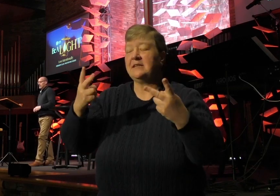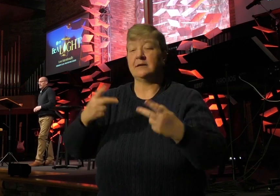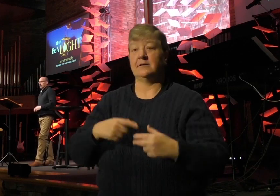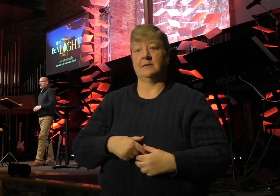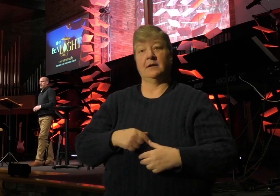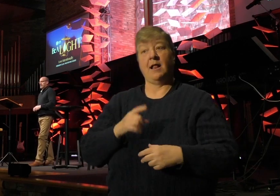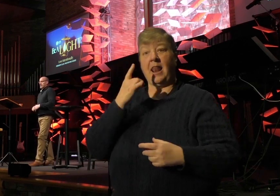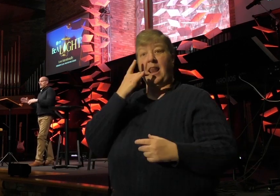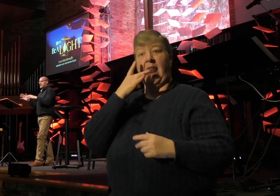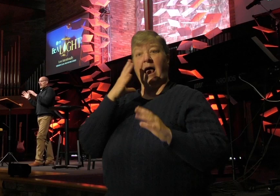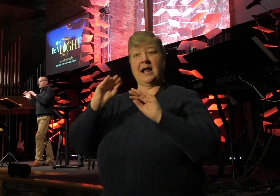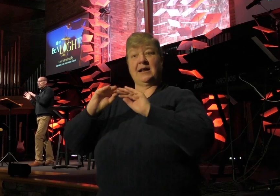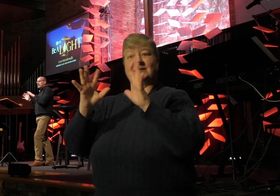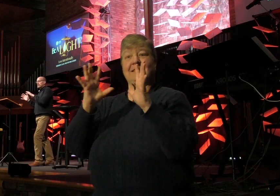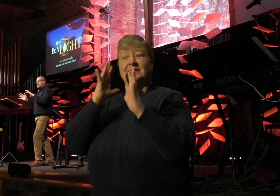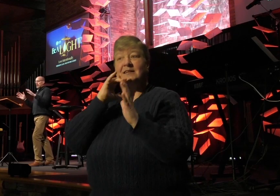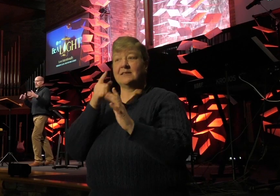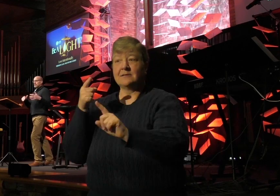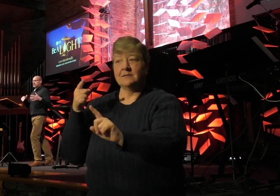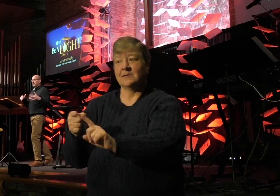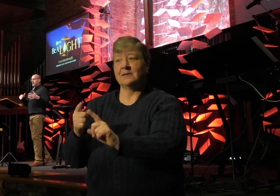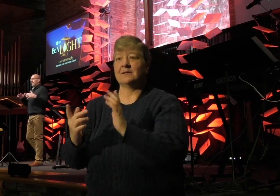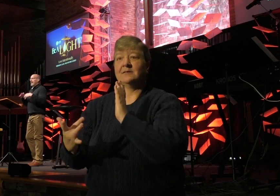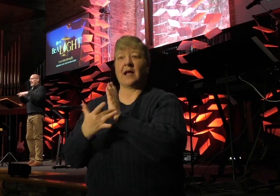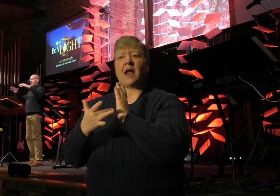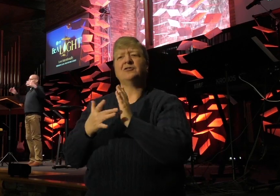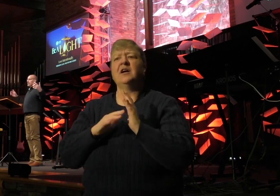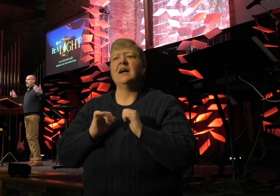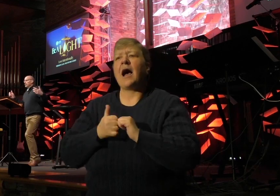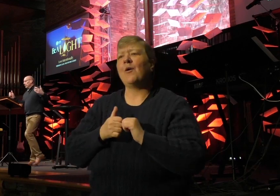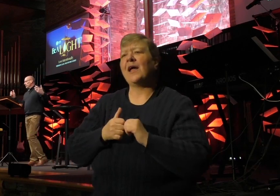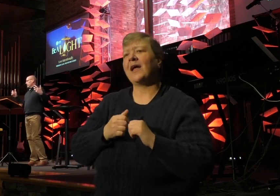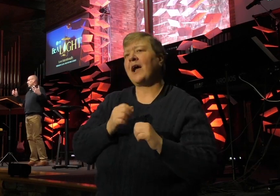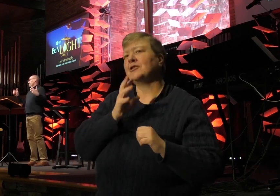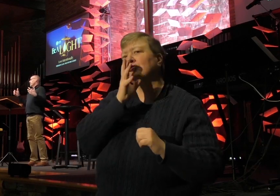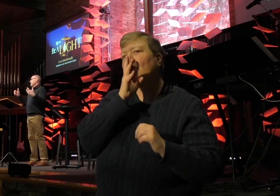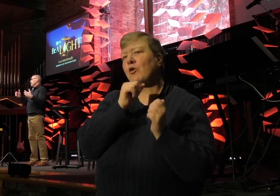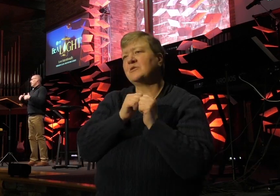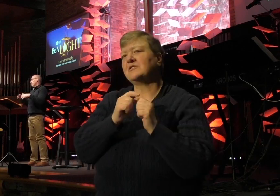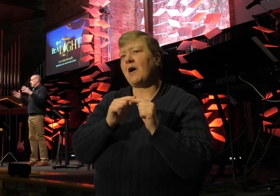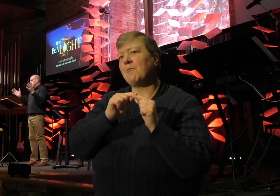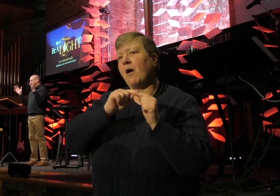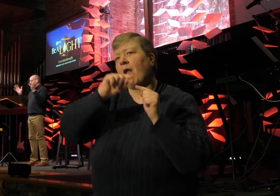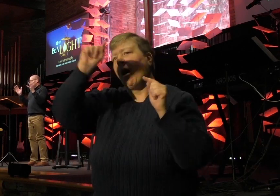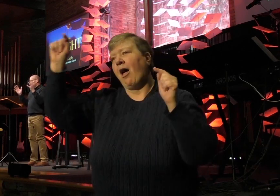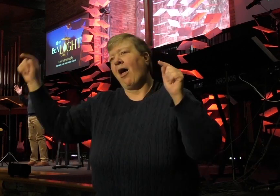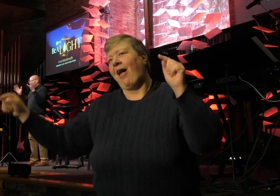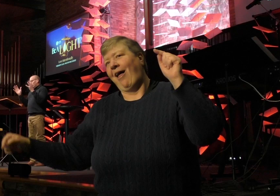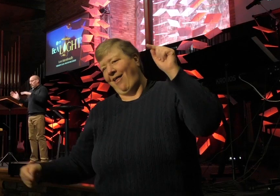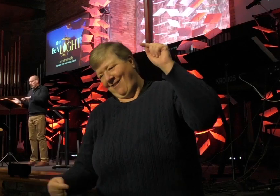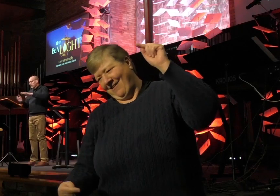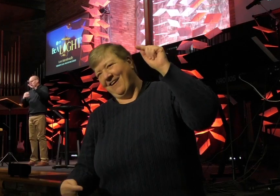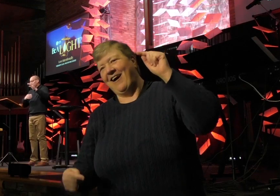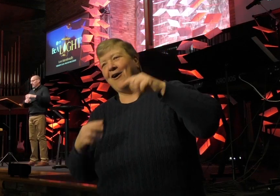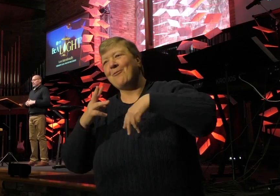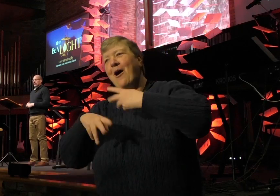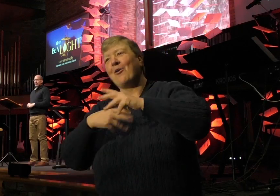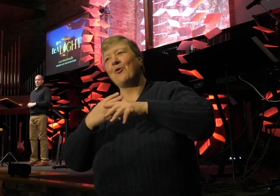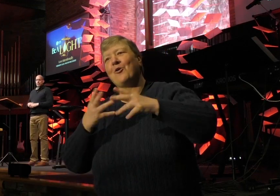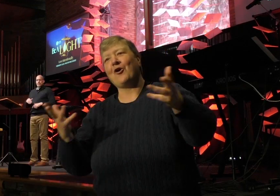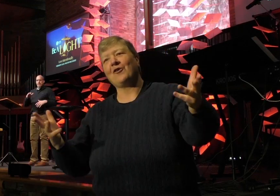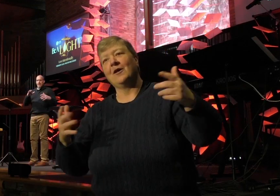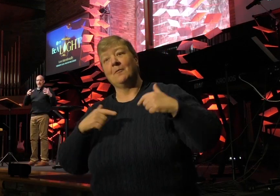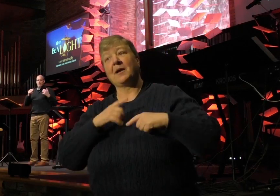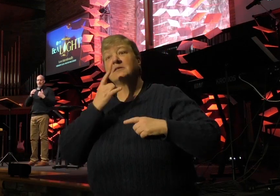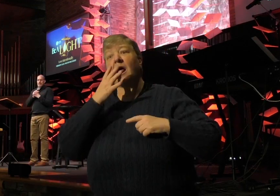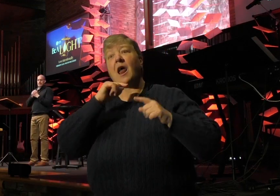technology. It's how we can talk to somebody halfway around the world without hardly a delay, because light can circle